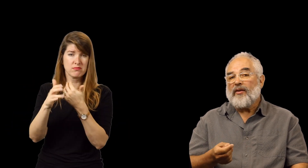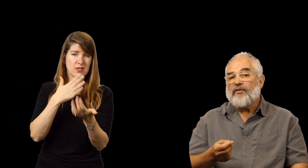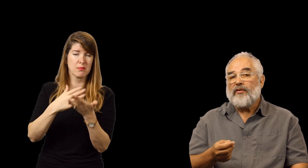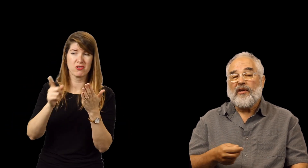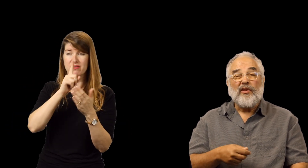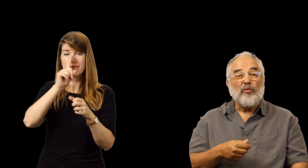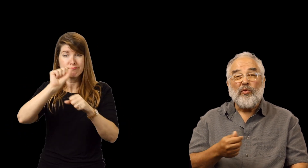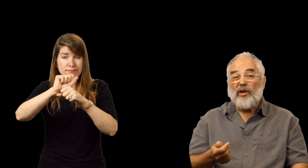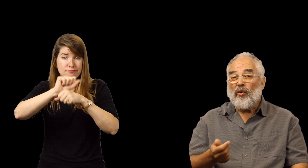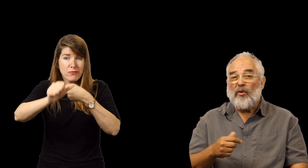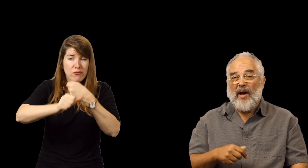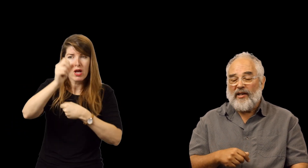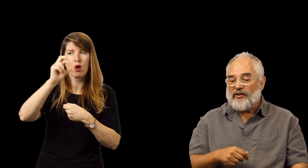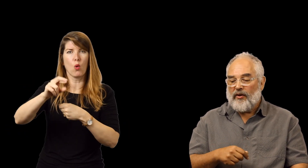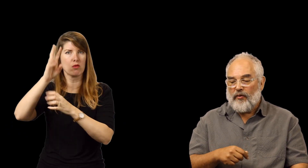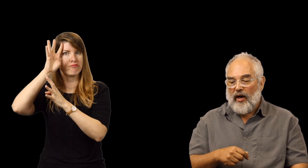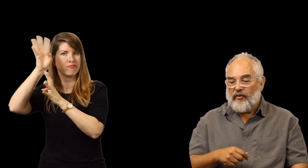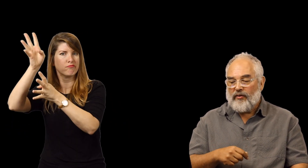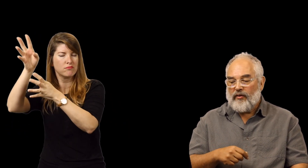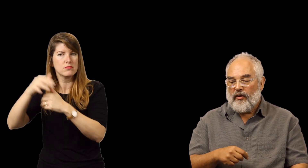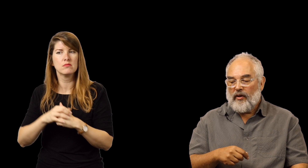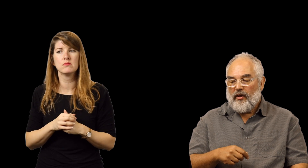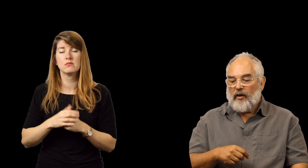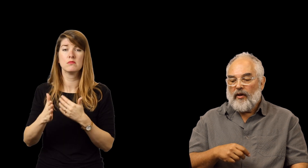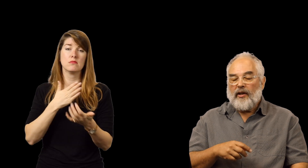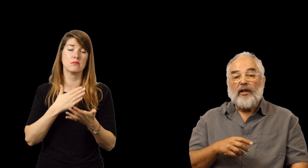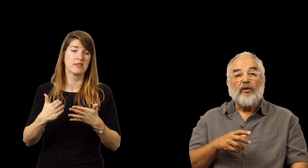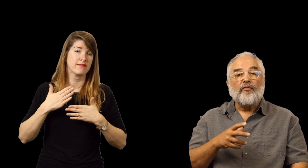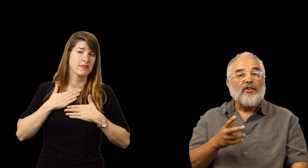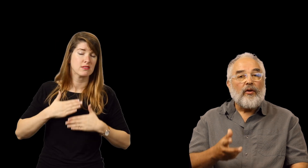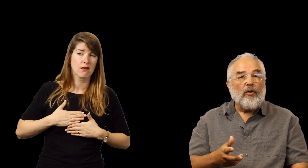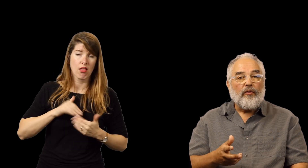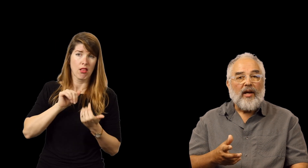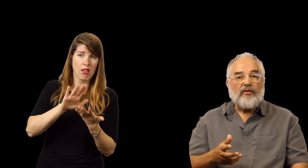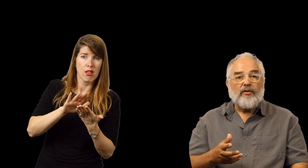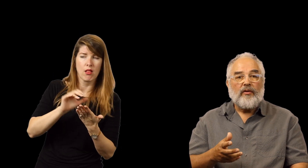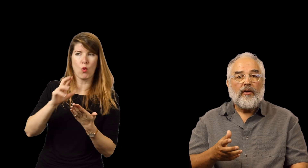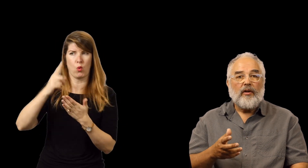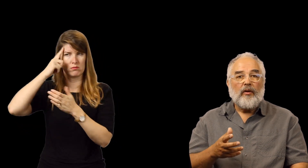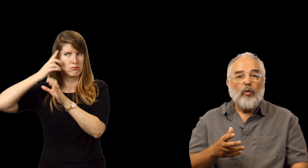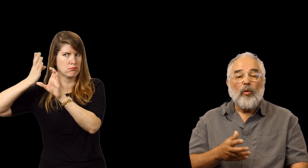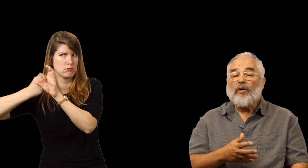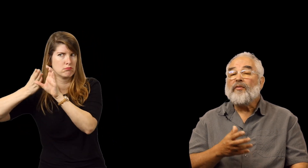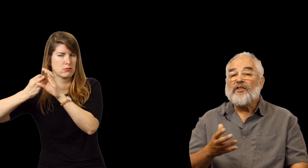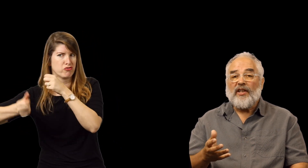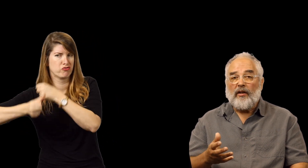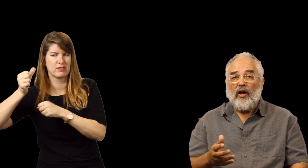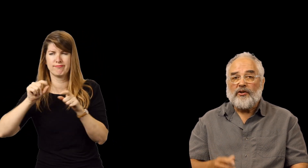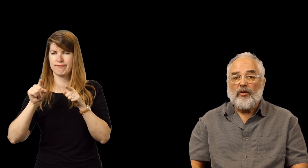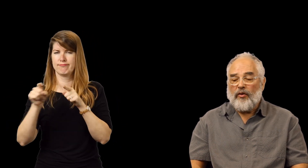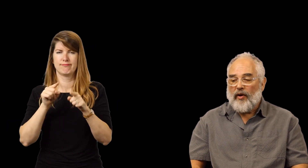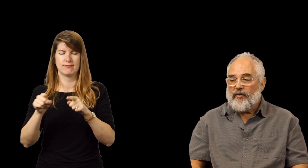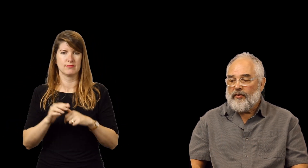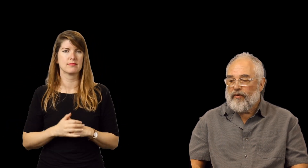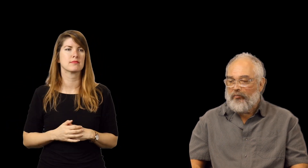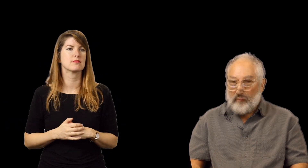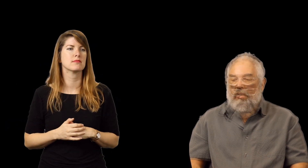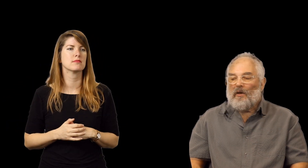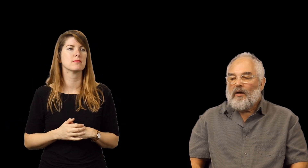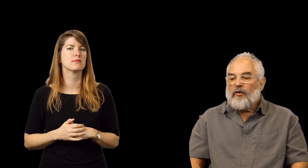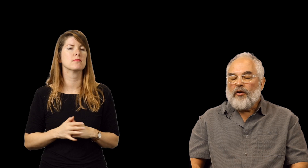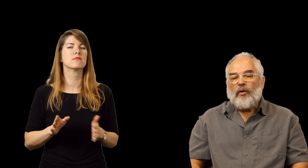to threats, either real or imagined threats, either physical threats or even psychological